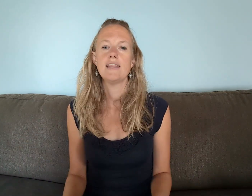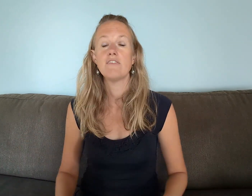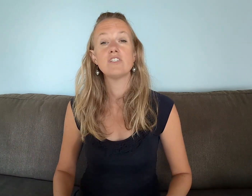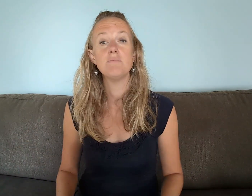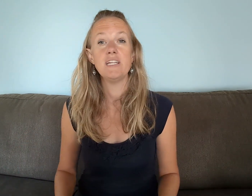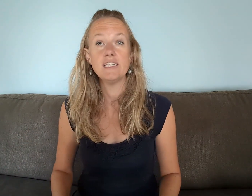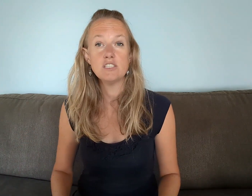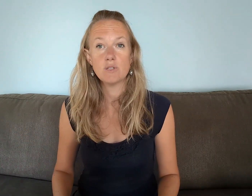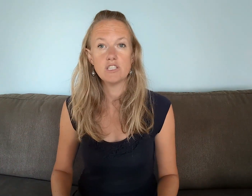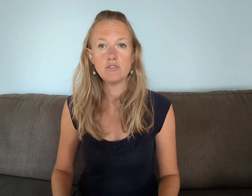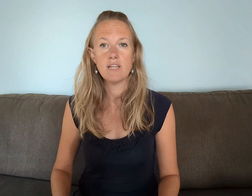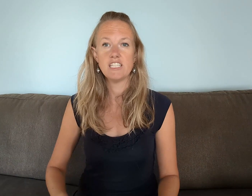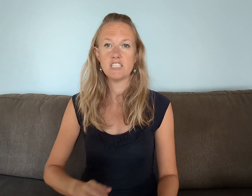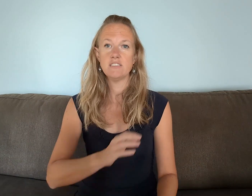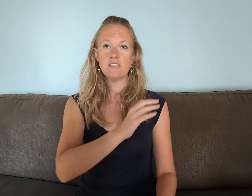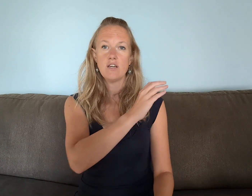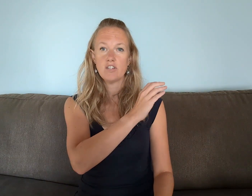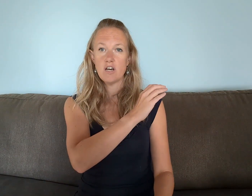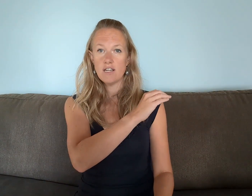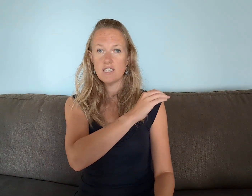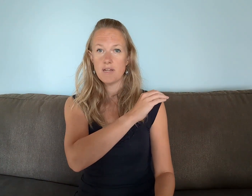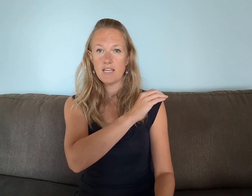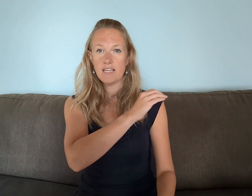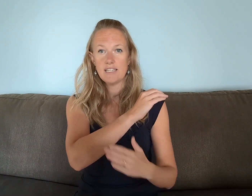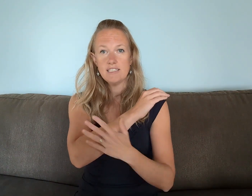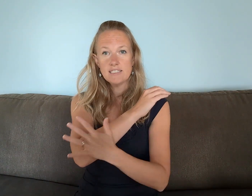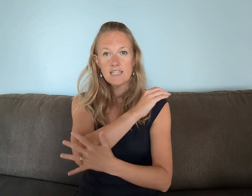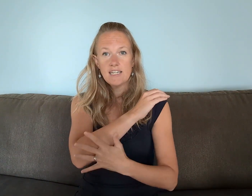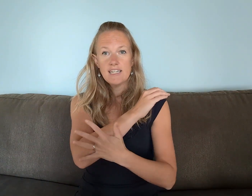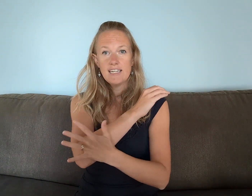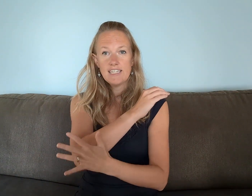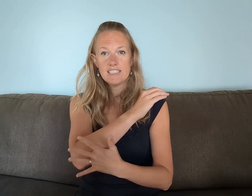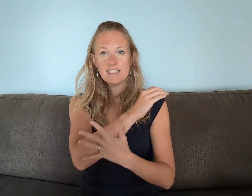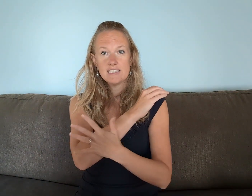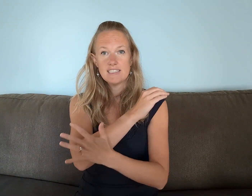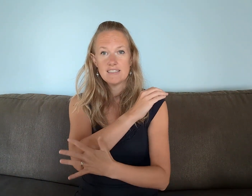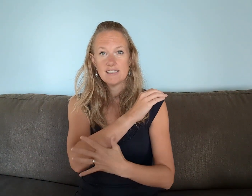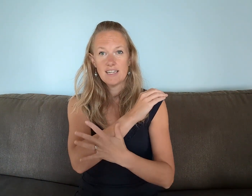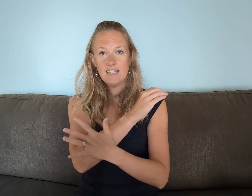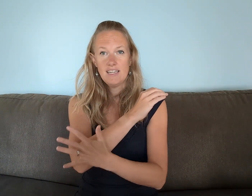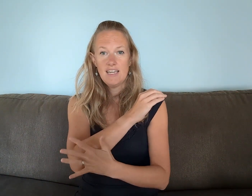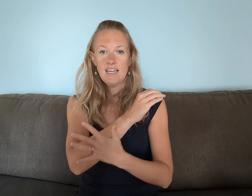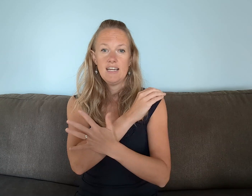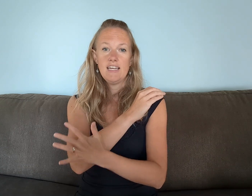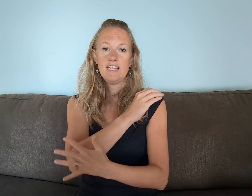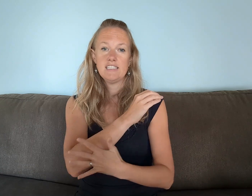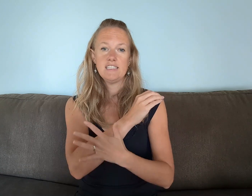then for dominions, we're gonna do nations. So you have your non-dominant hand like this, nations, okay?